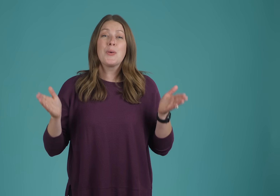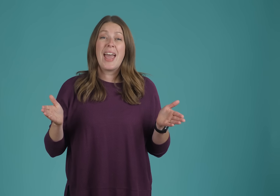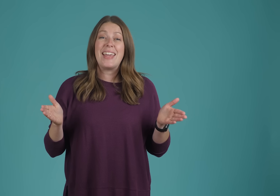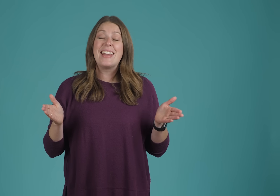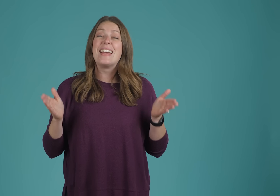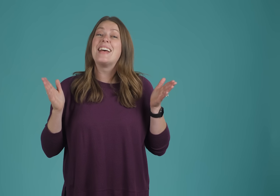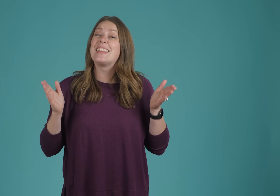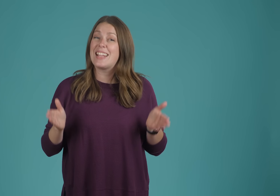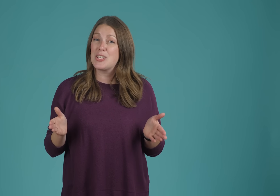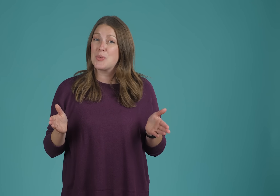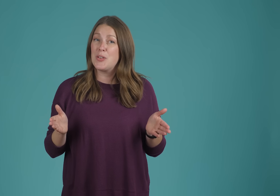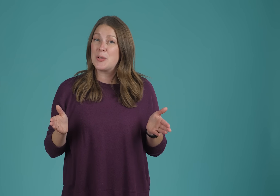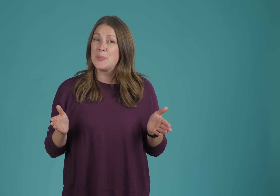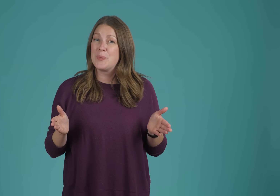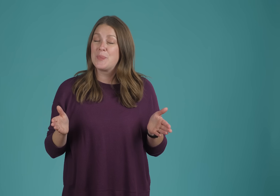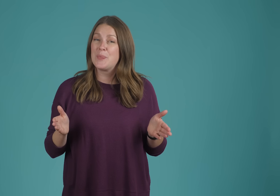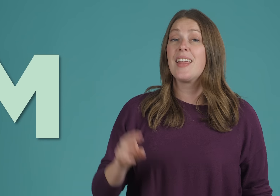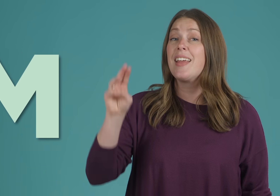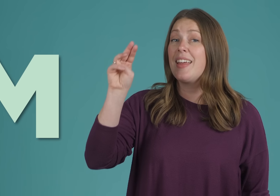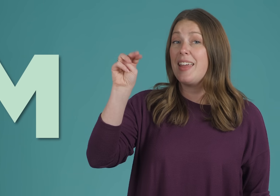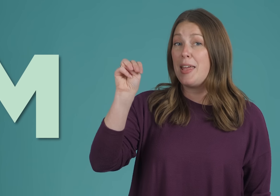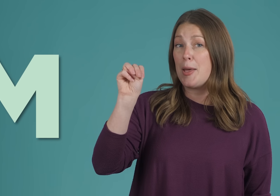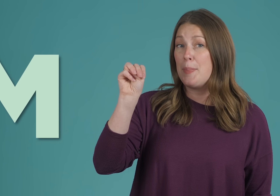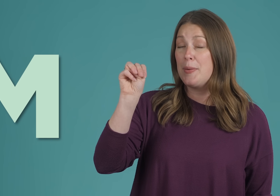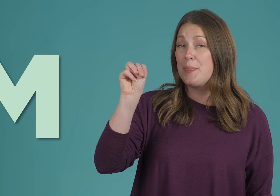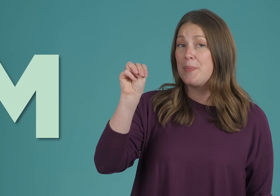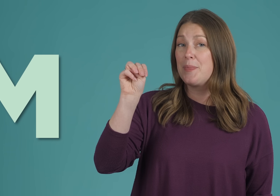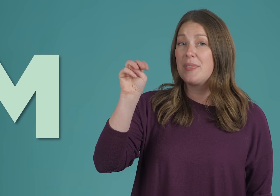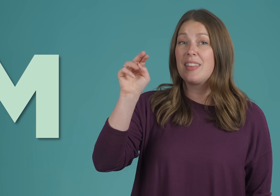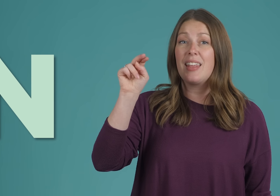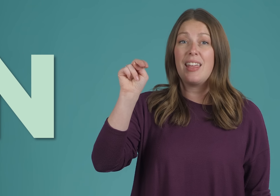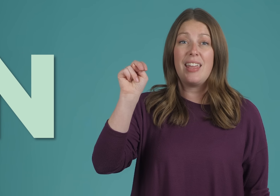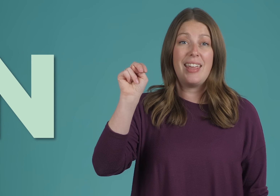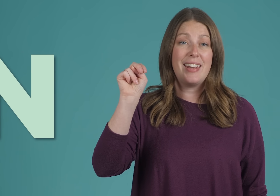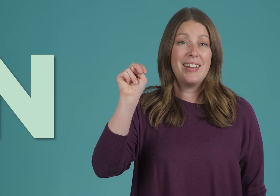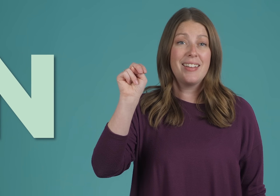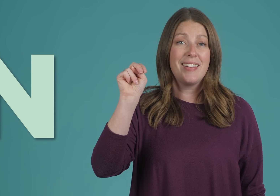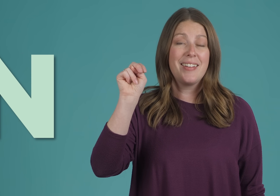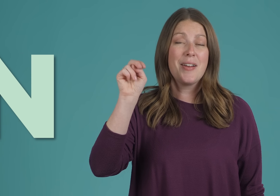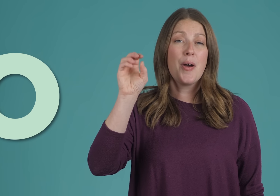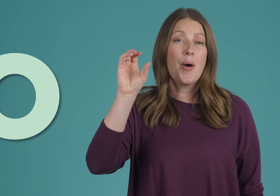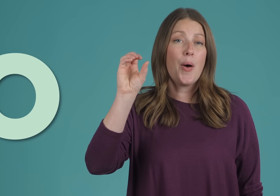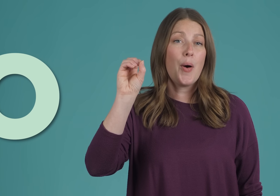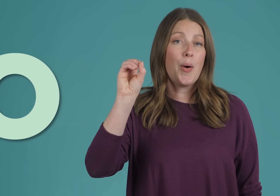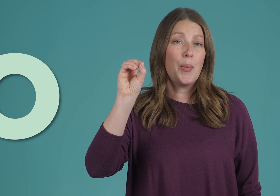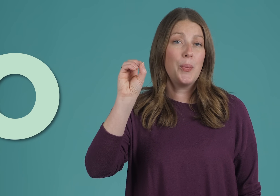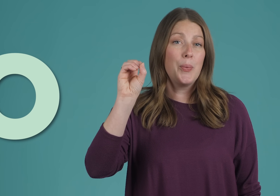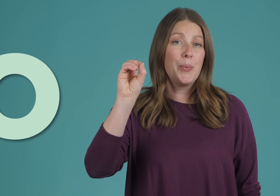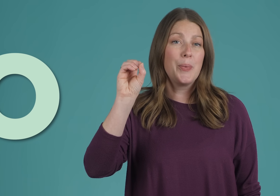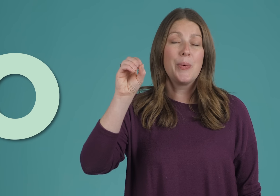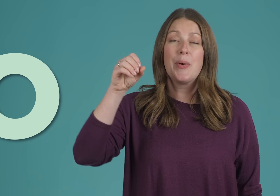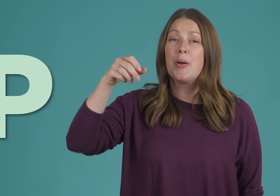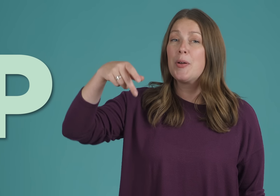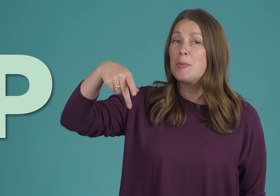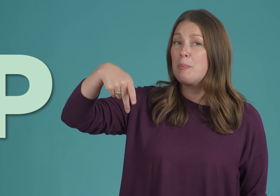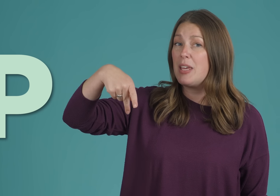Okay, let's review. M, N, O,